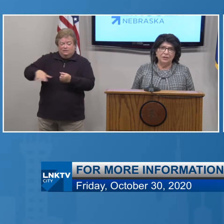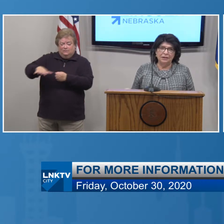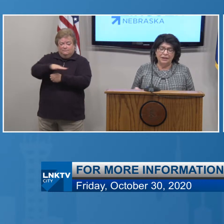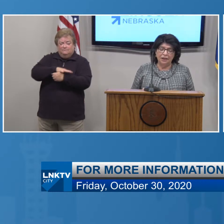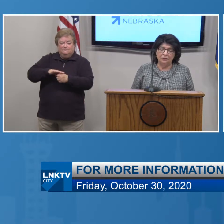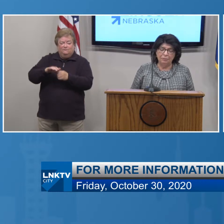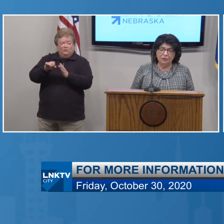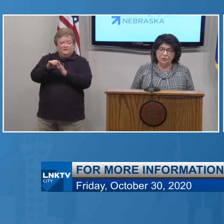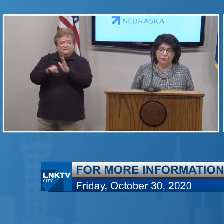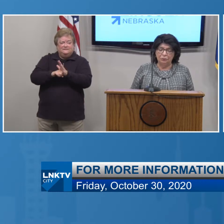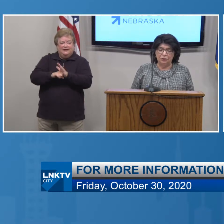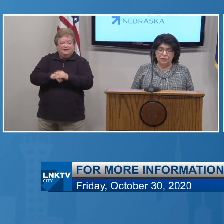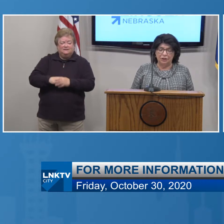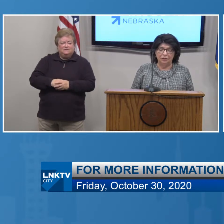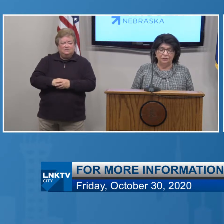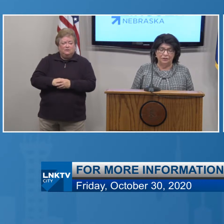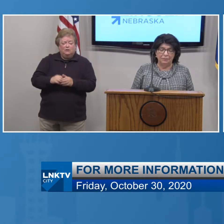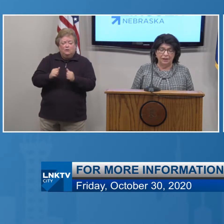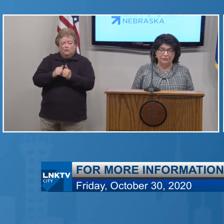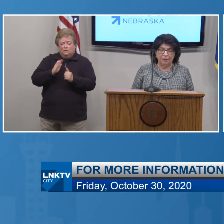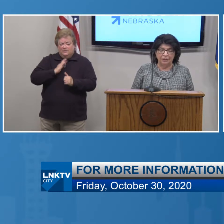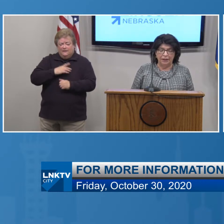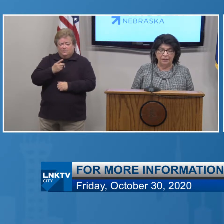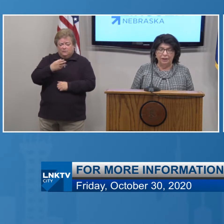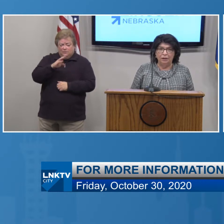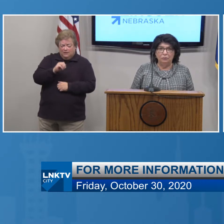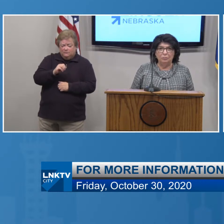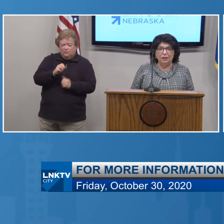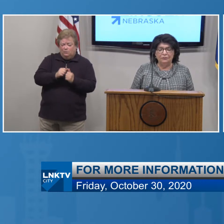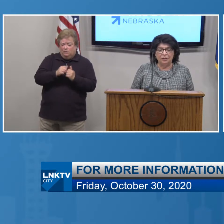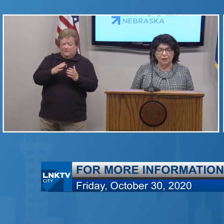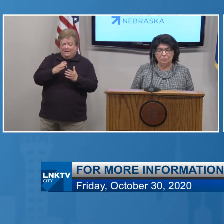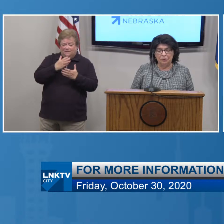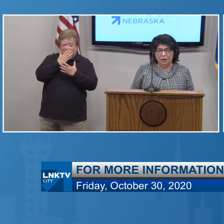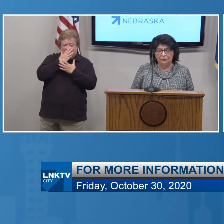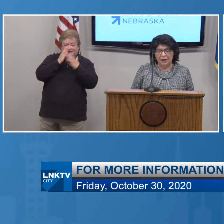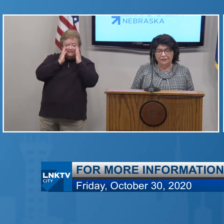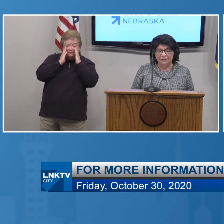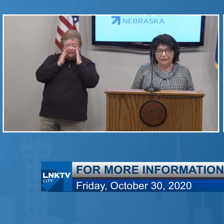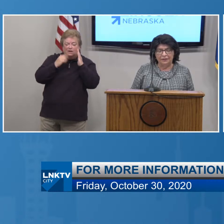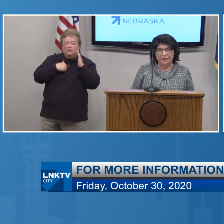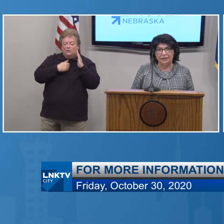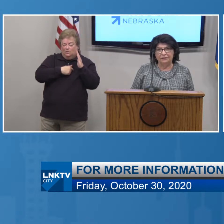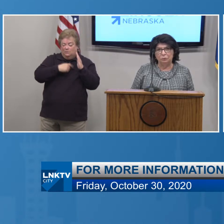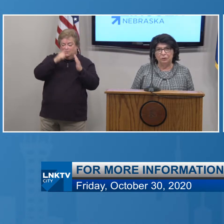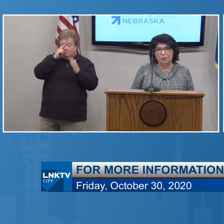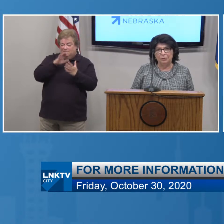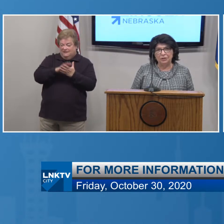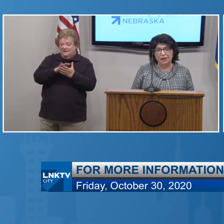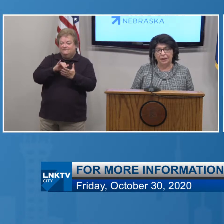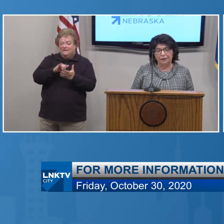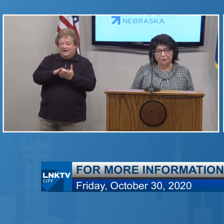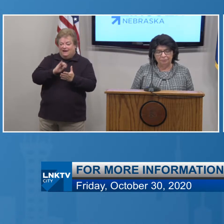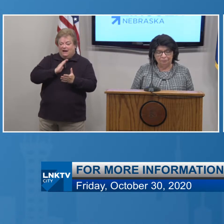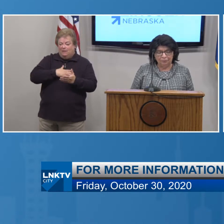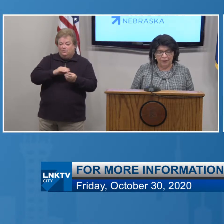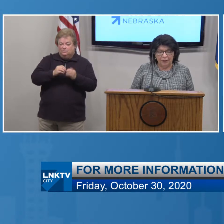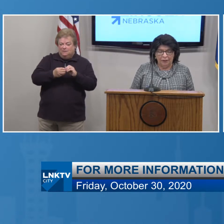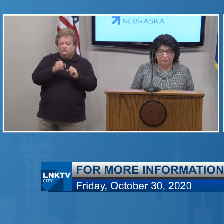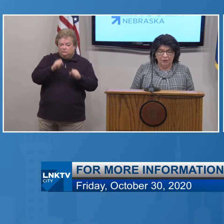Without our directed health measures, which includes the mask mandate, we believe our number of cases and deaths would be much